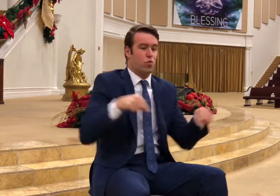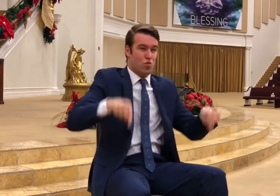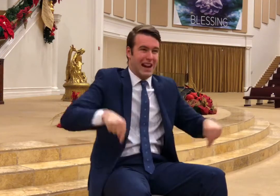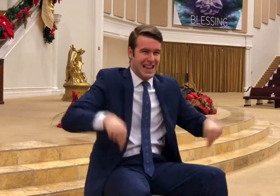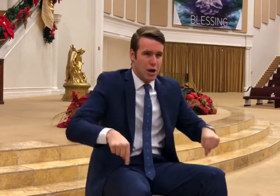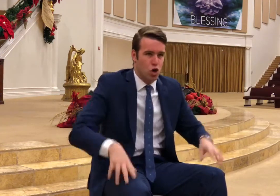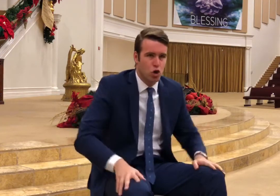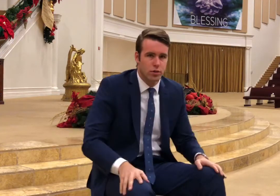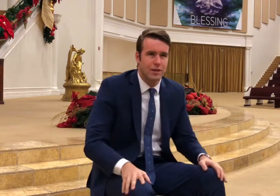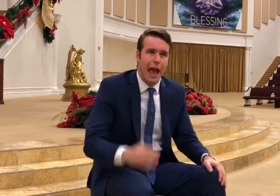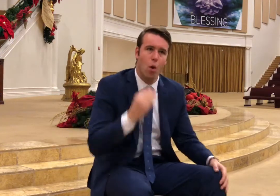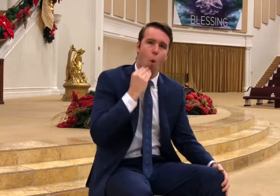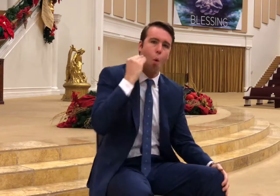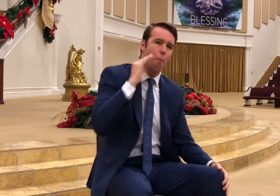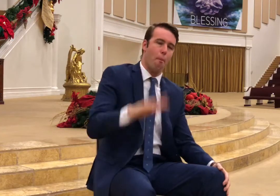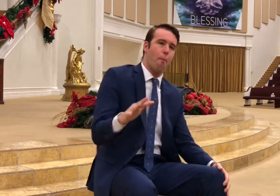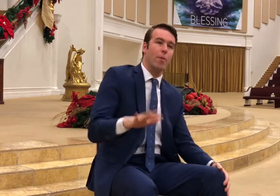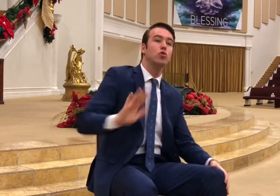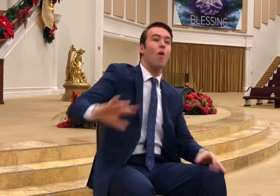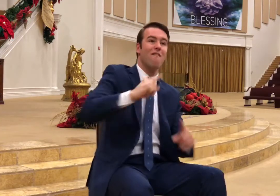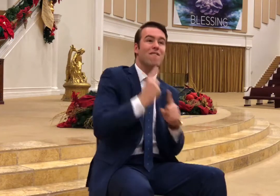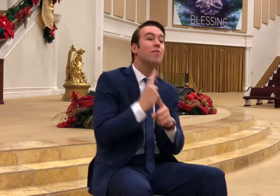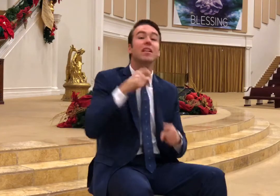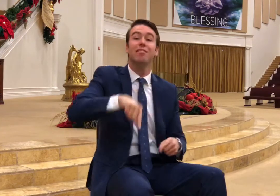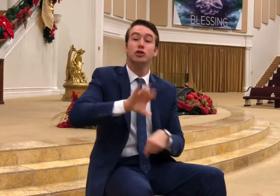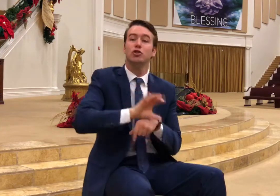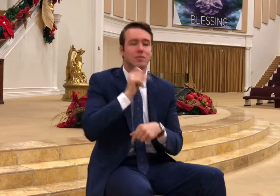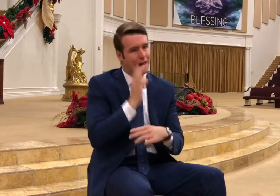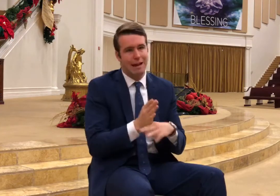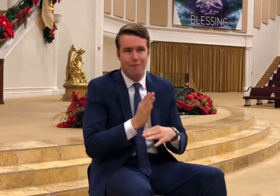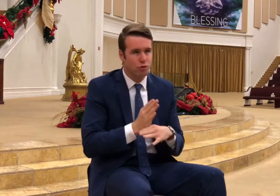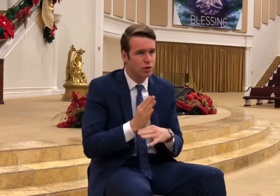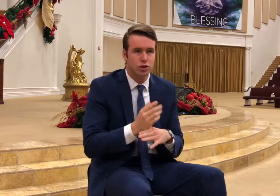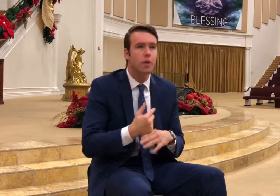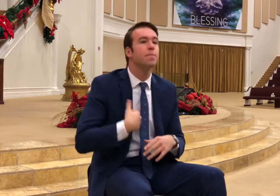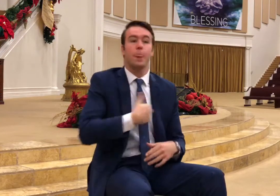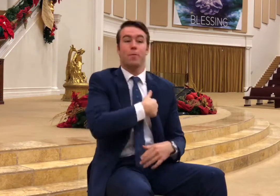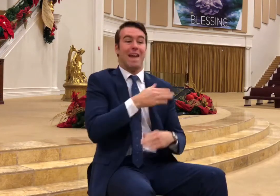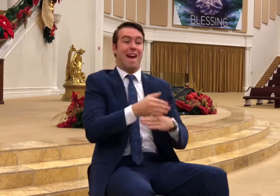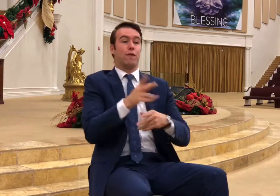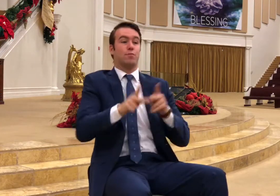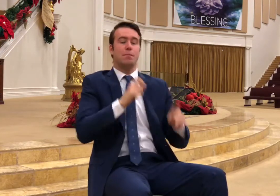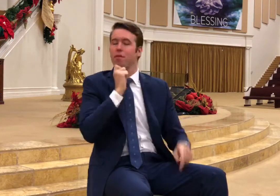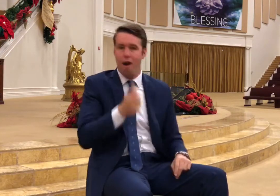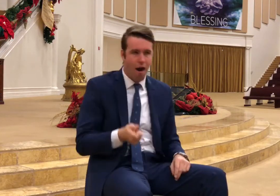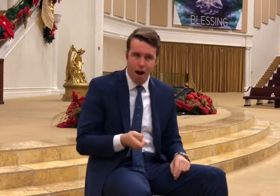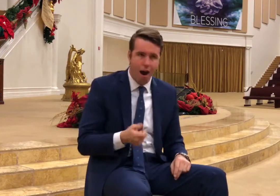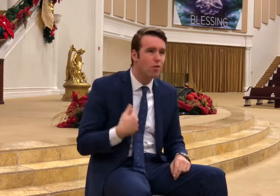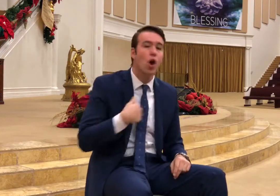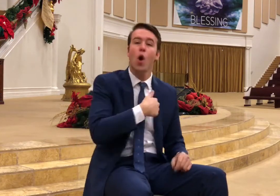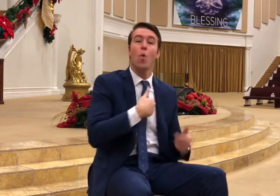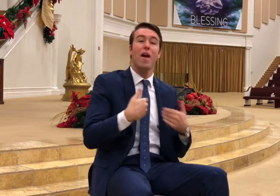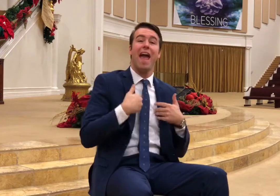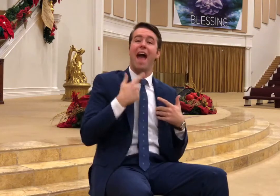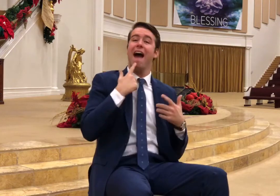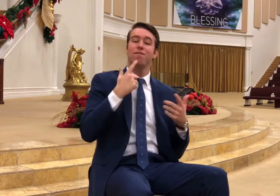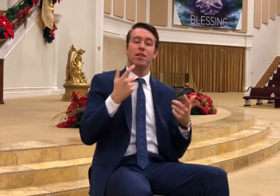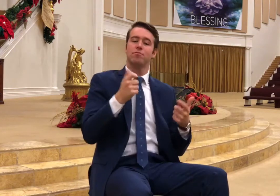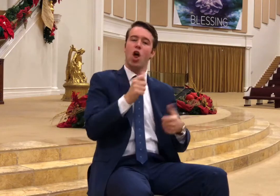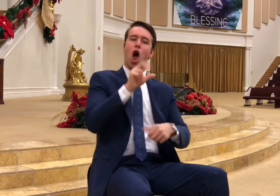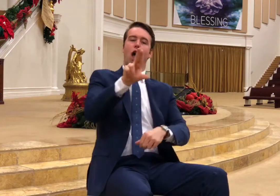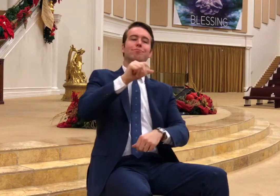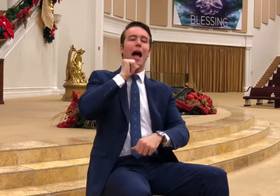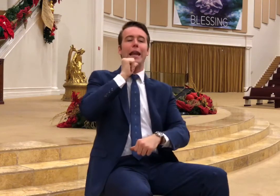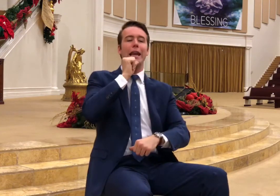locally. This is not an average church. We're not an average people. We have a